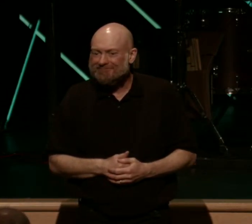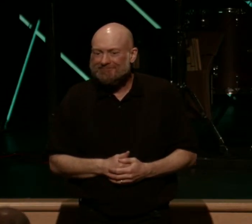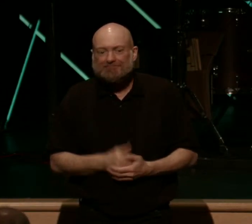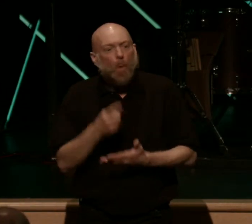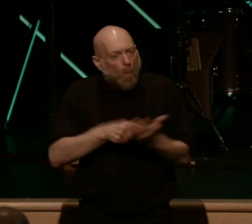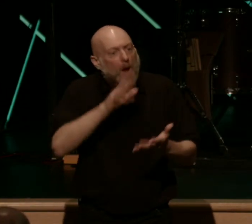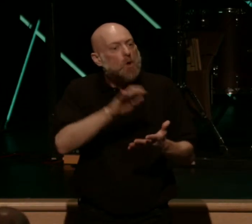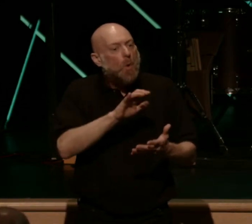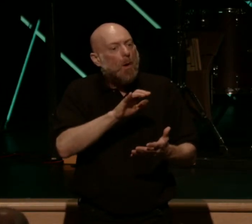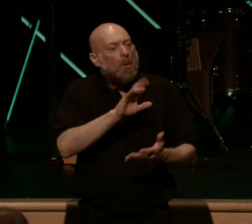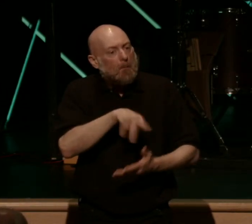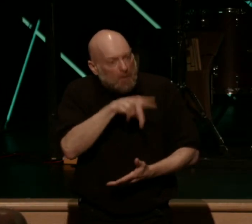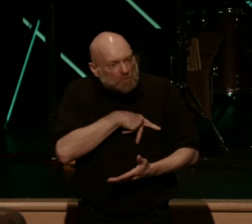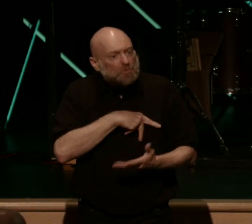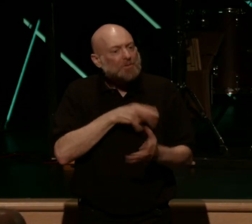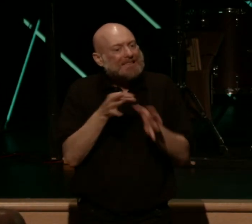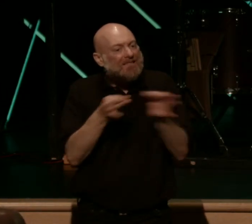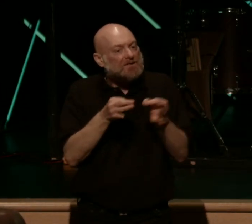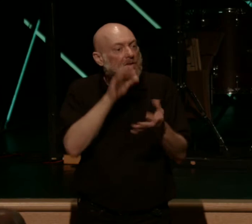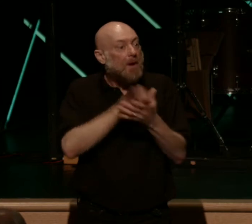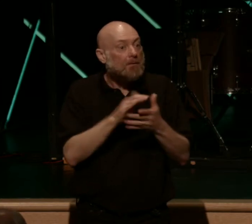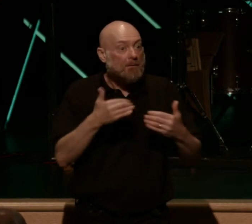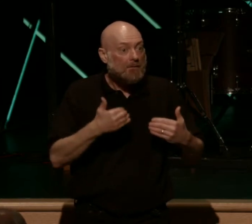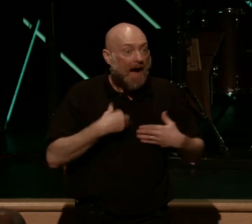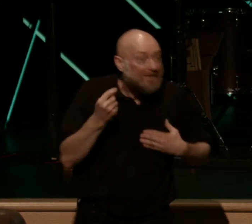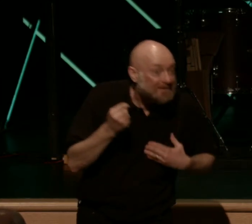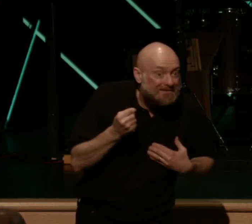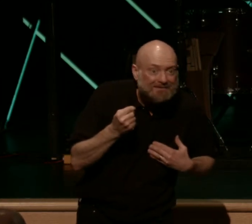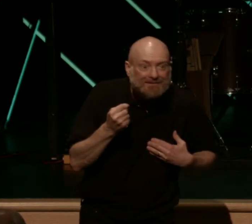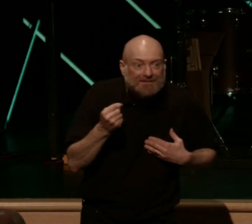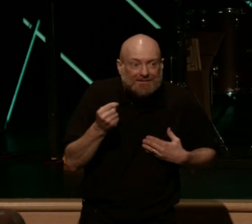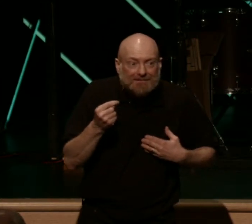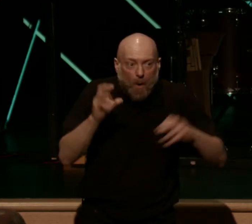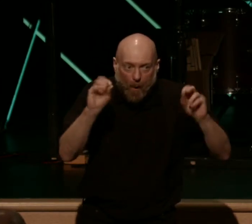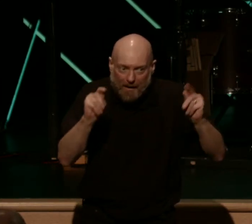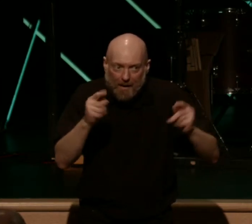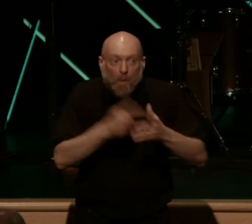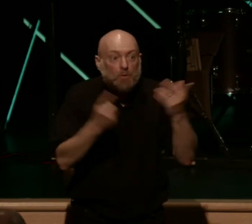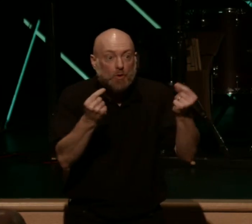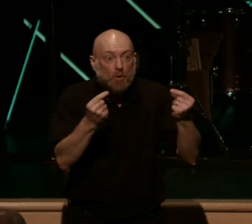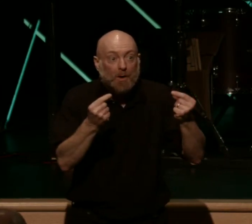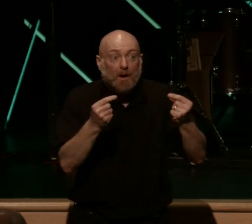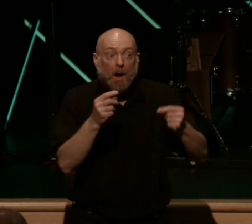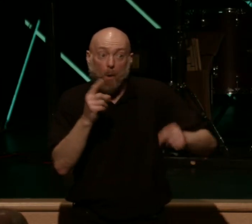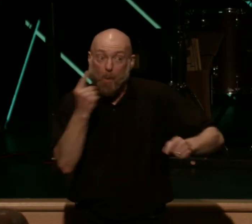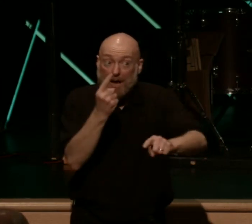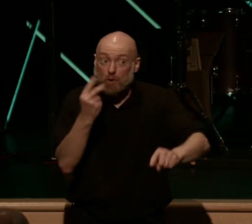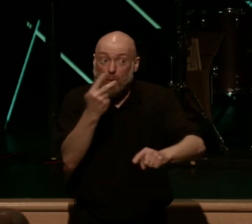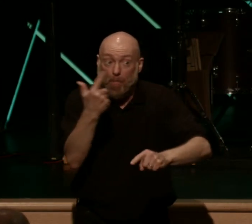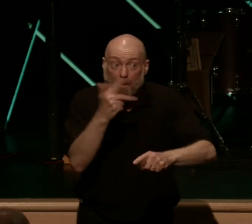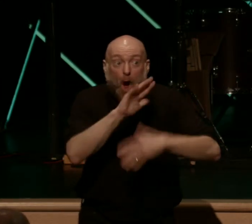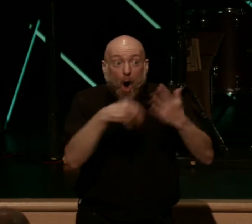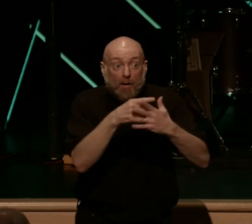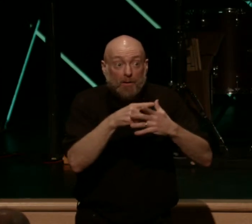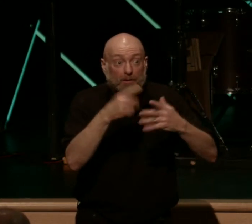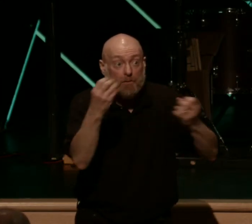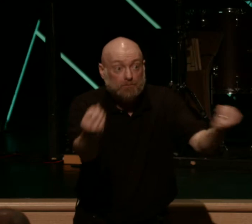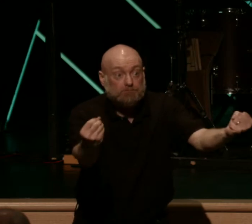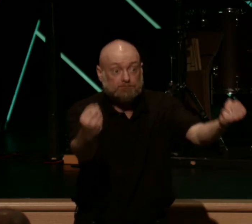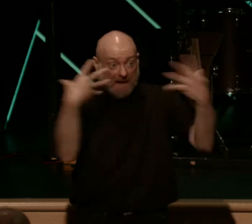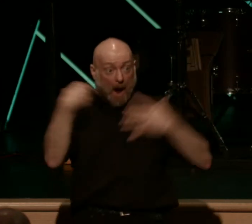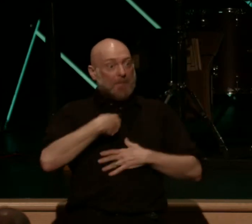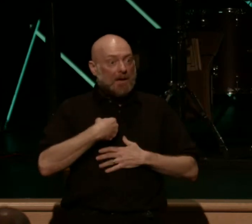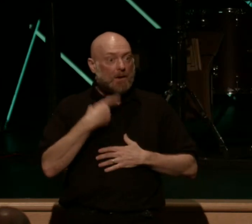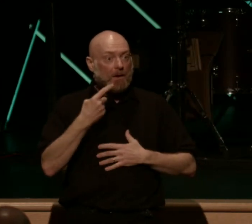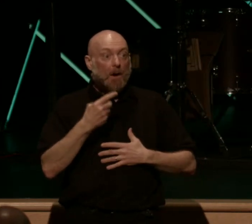your definition? Do you have it? Here's what we're going to do, okay? The count of three, we're all going to say our definition